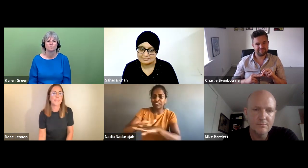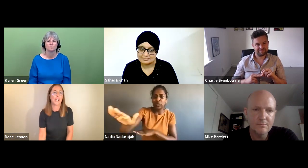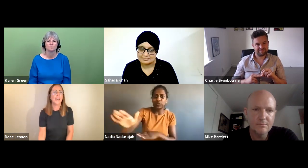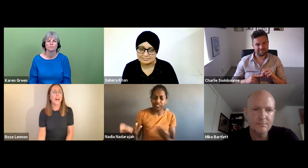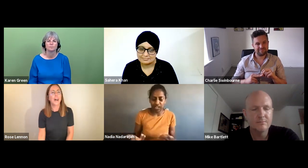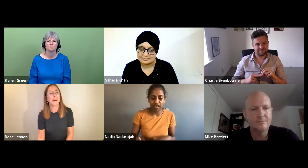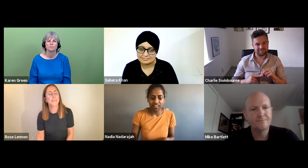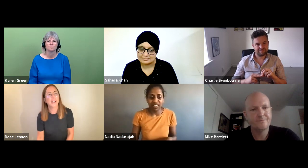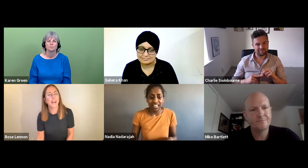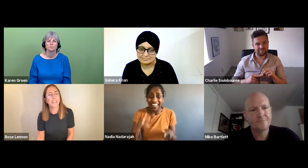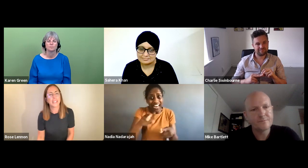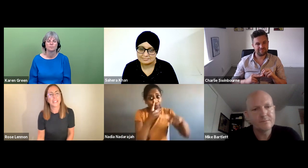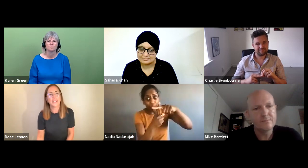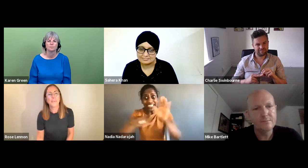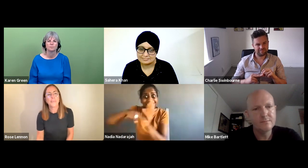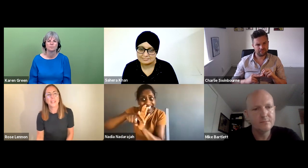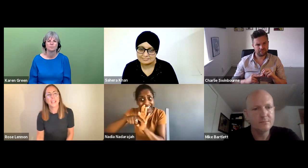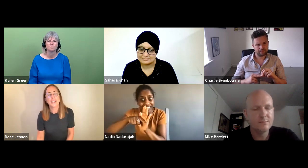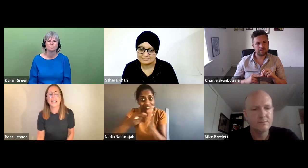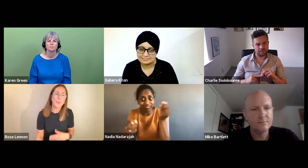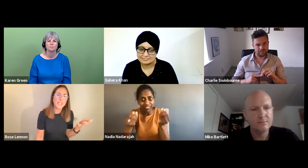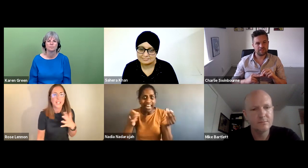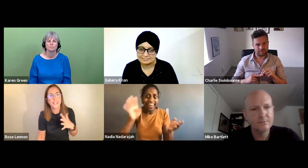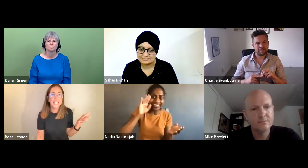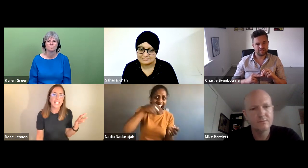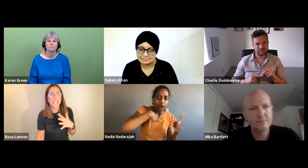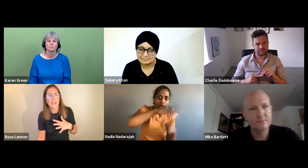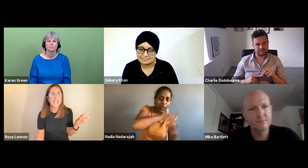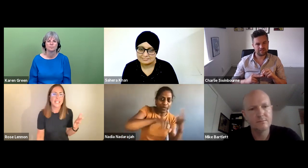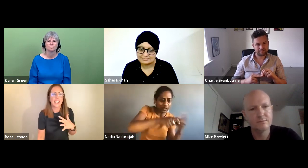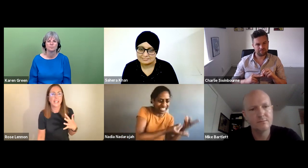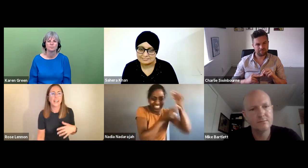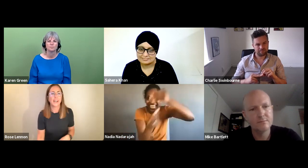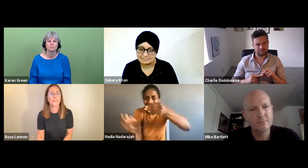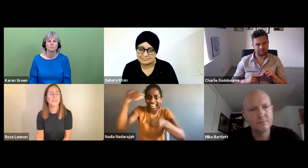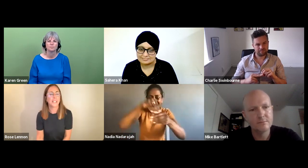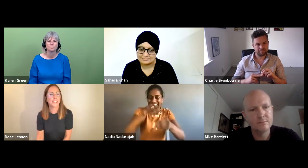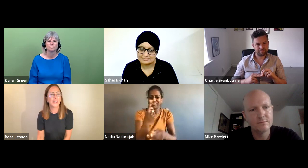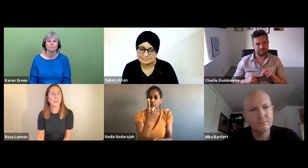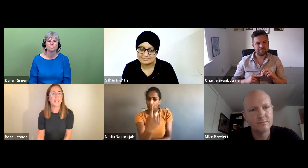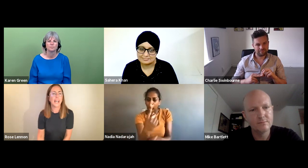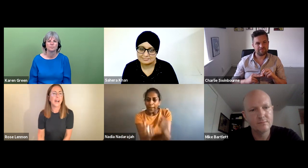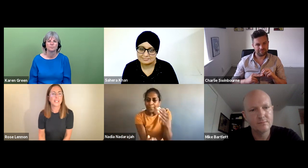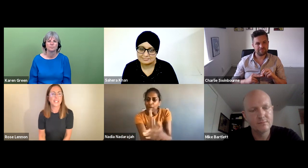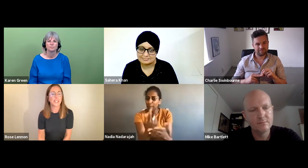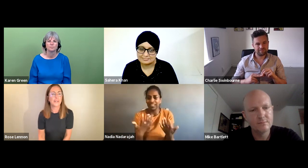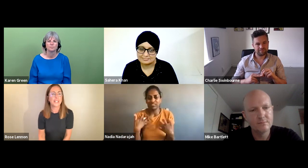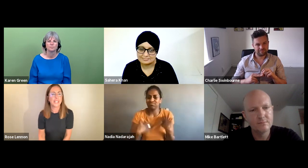But I think there's positives and negatives, isn't it? And how does the